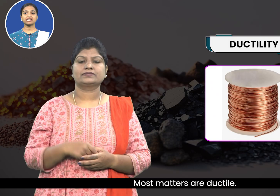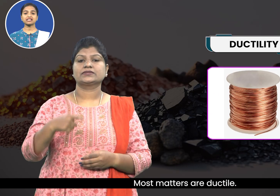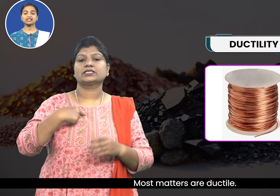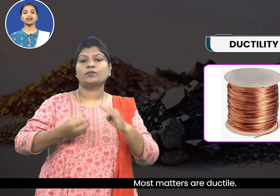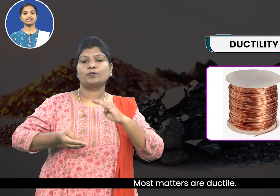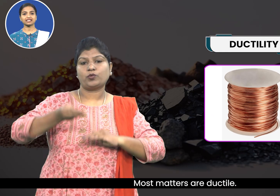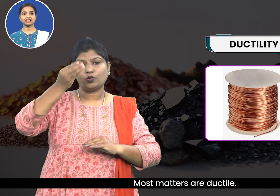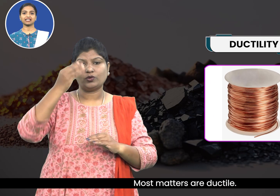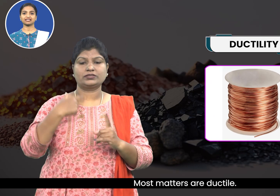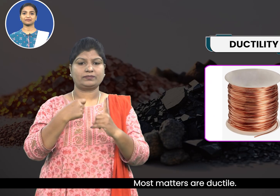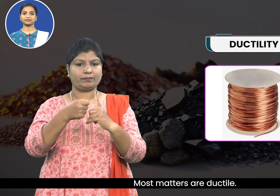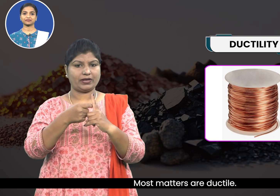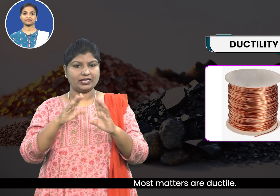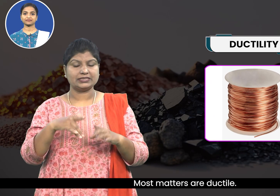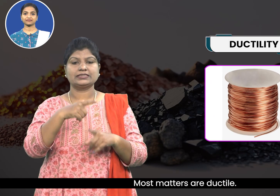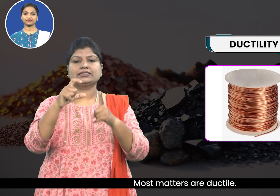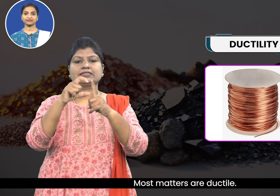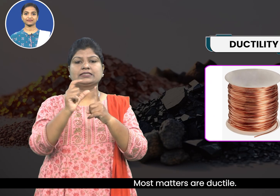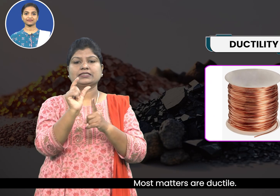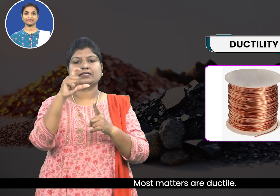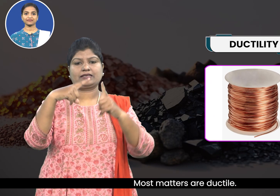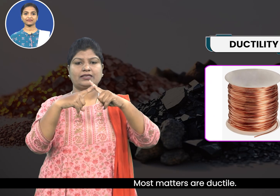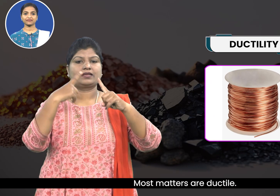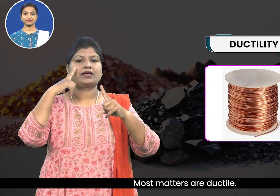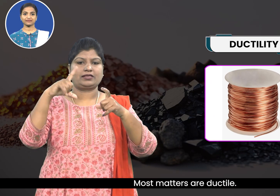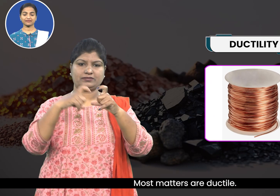Most metals are ductile.